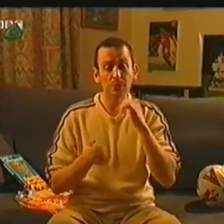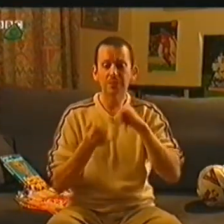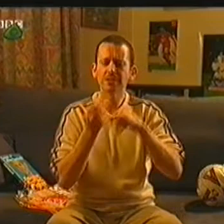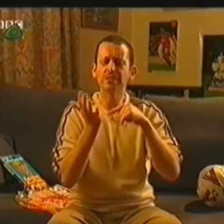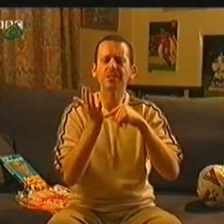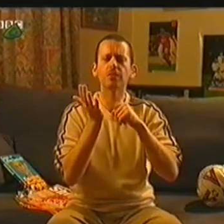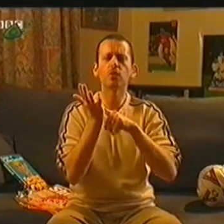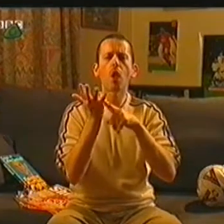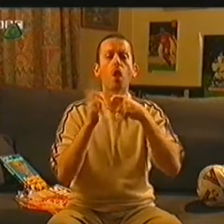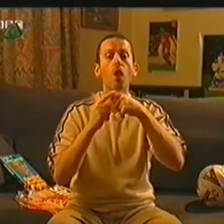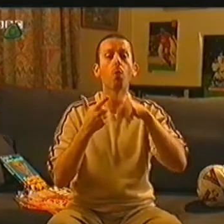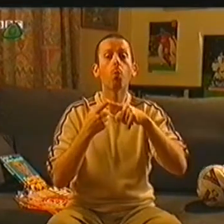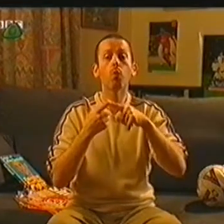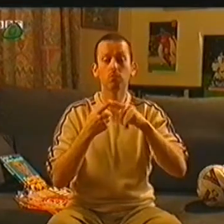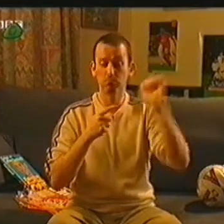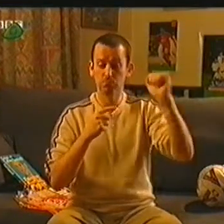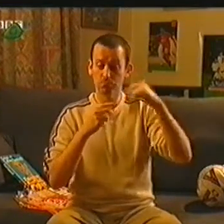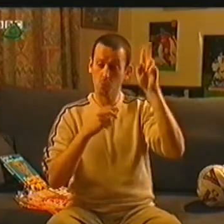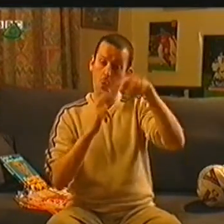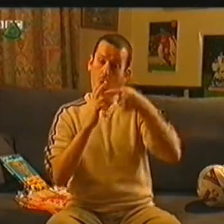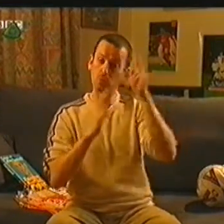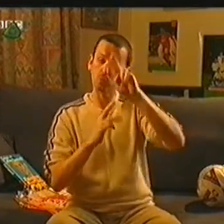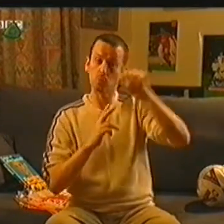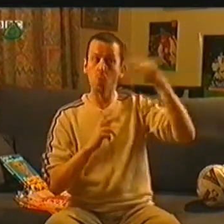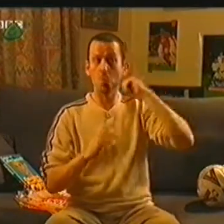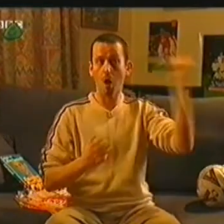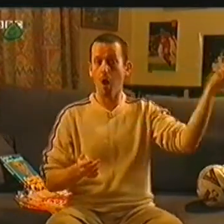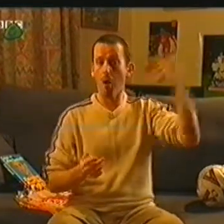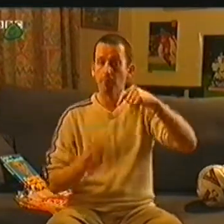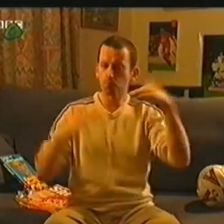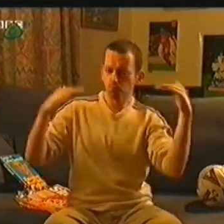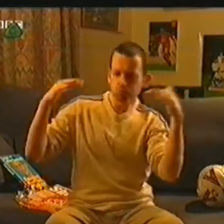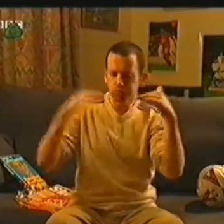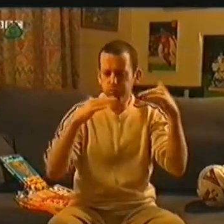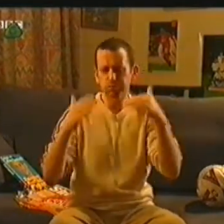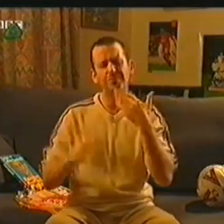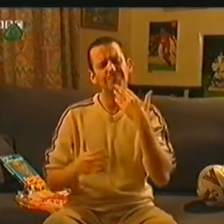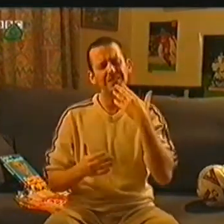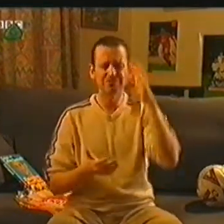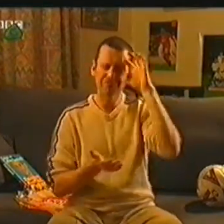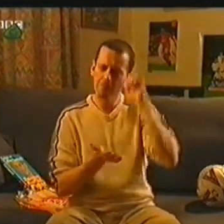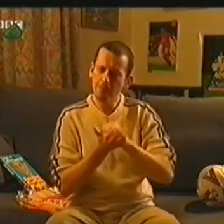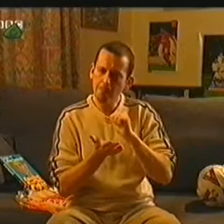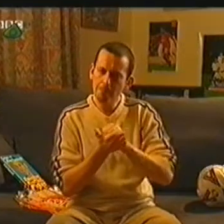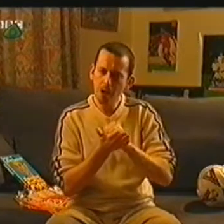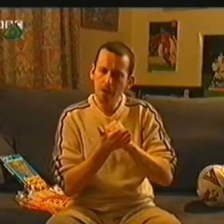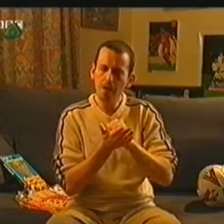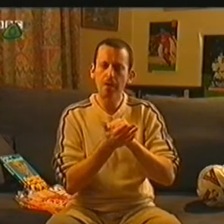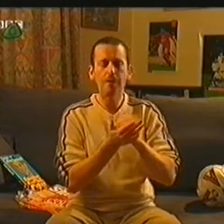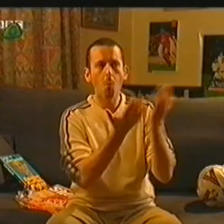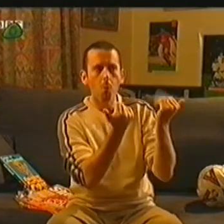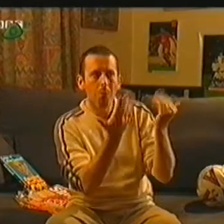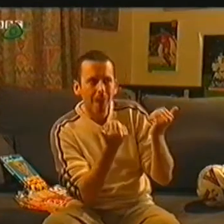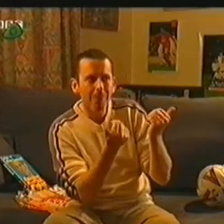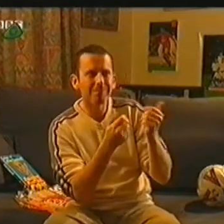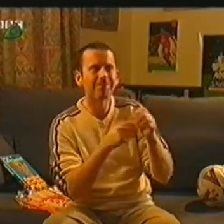They must make the St. Luke's team welcome. They must show good sportsmanship. It was the